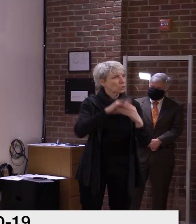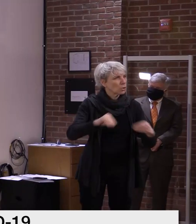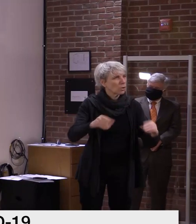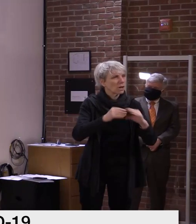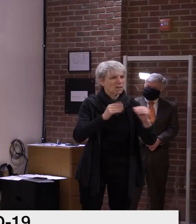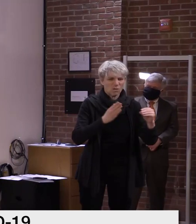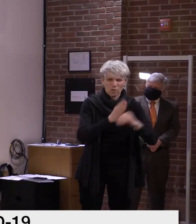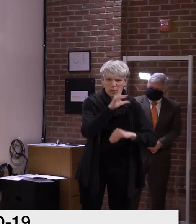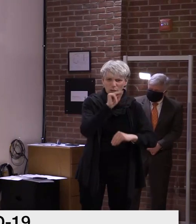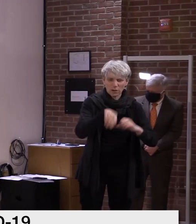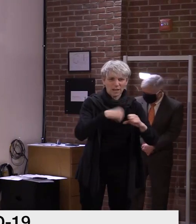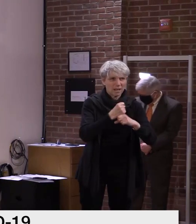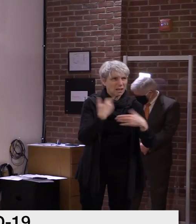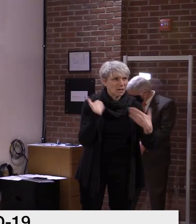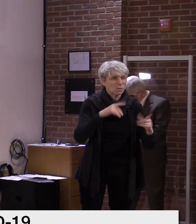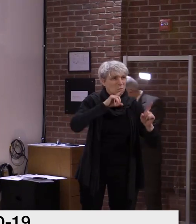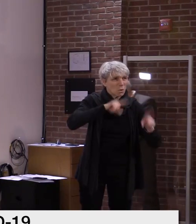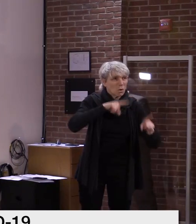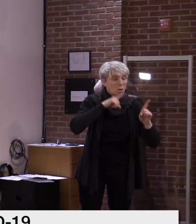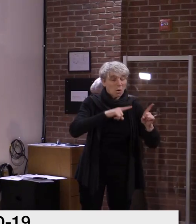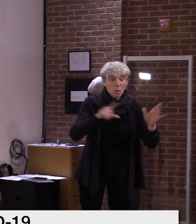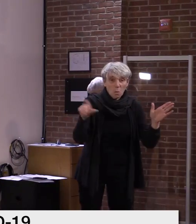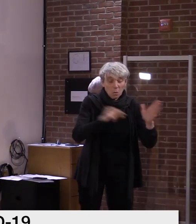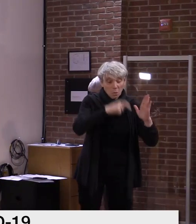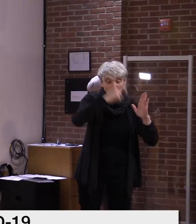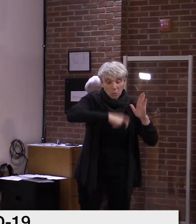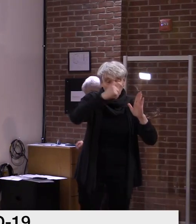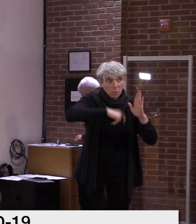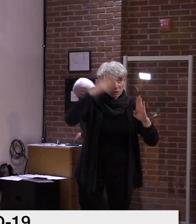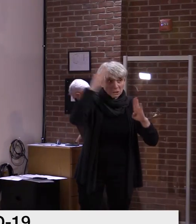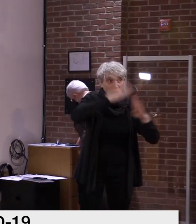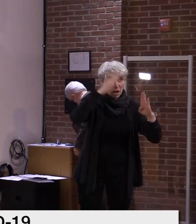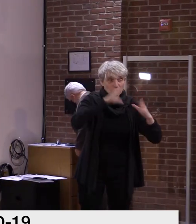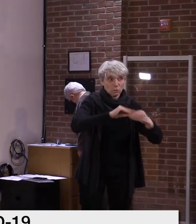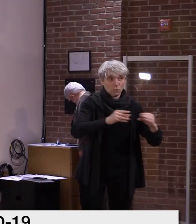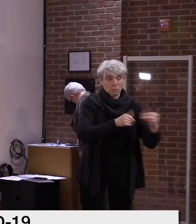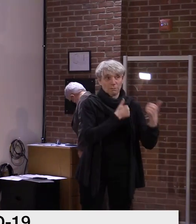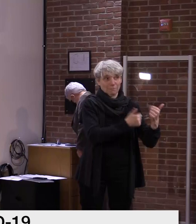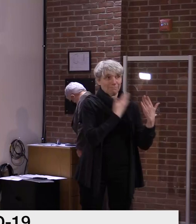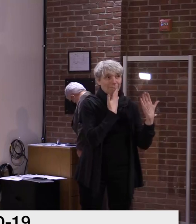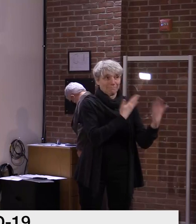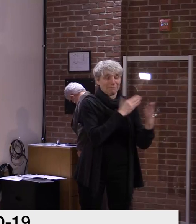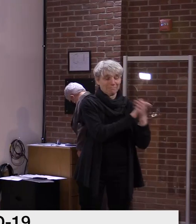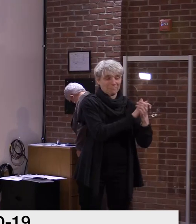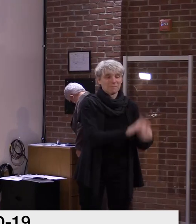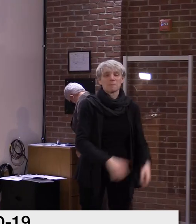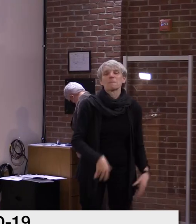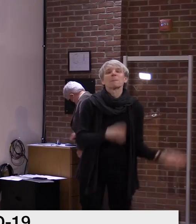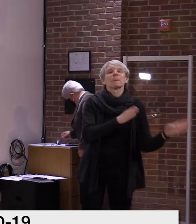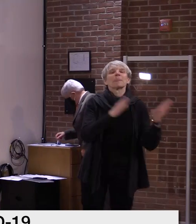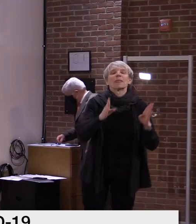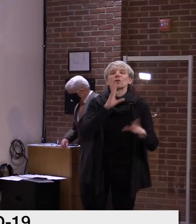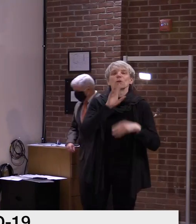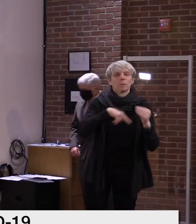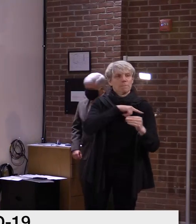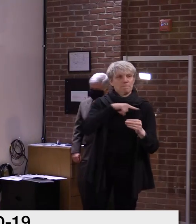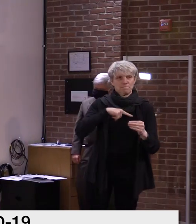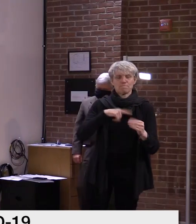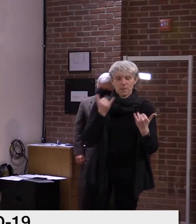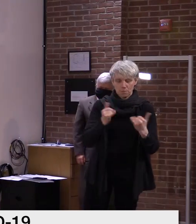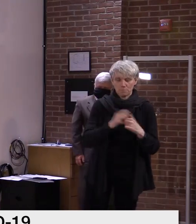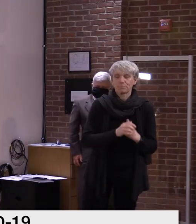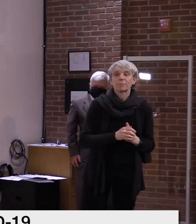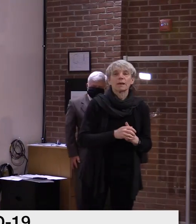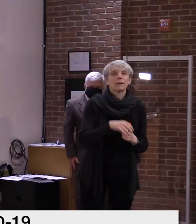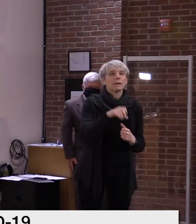years here in Vermont reporting. So congratulations, John, on that. I had a couple of legislative questions, Governor.